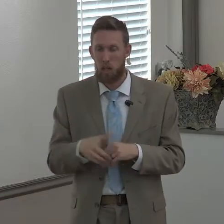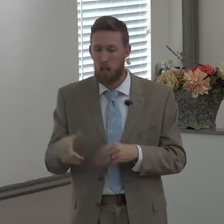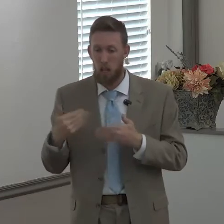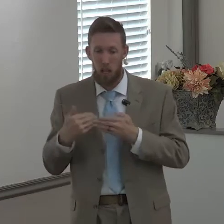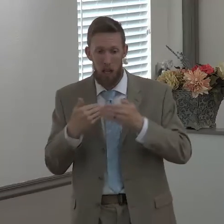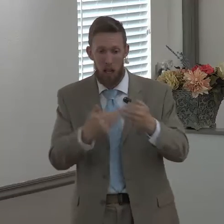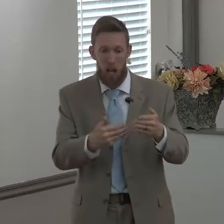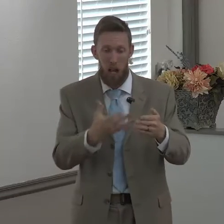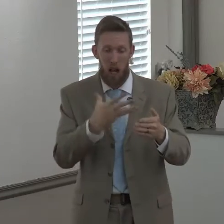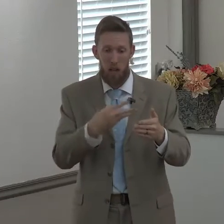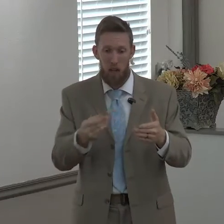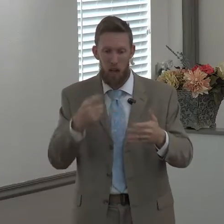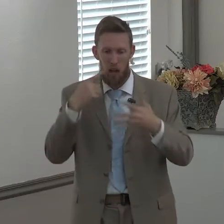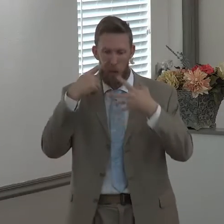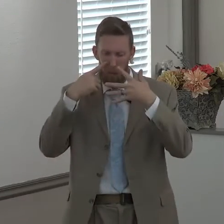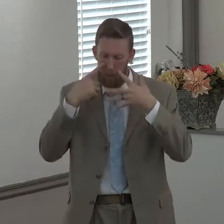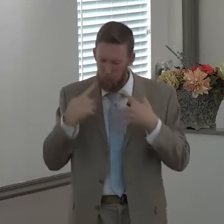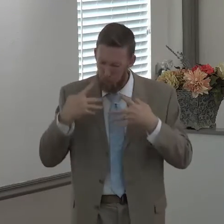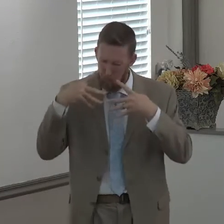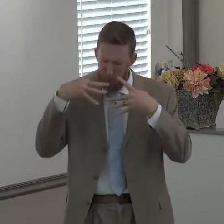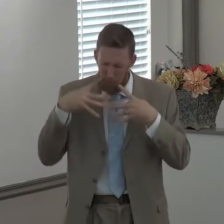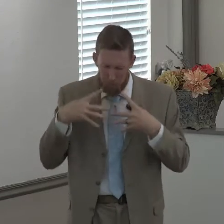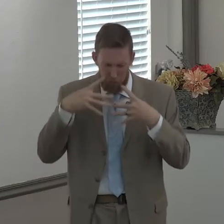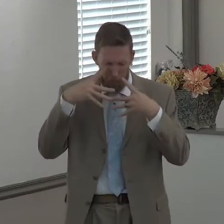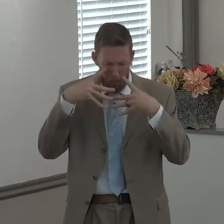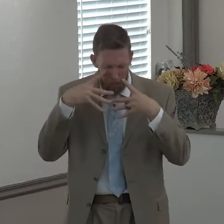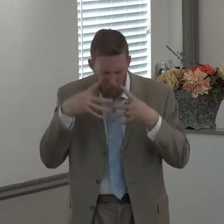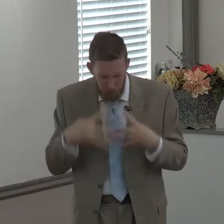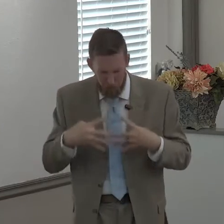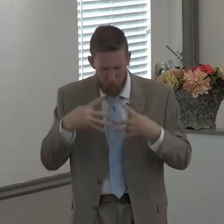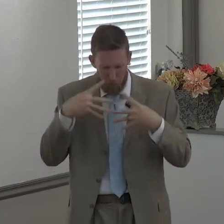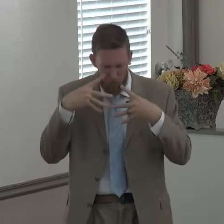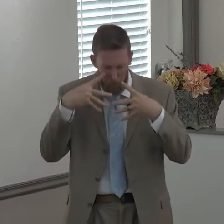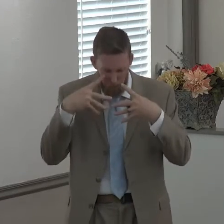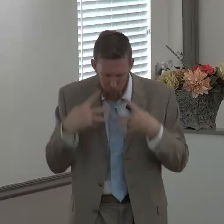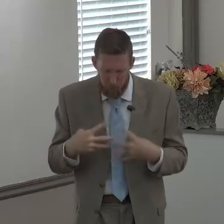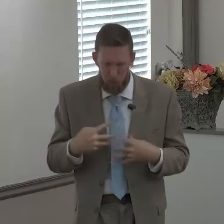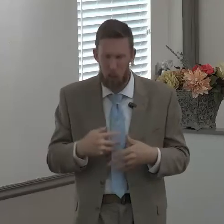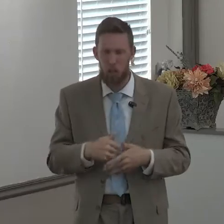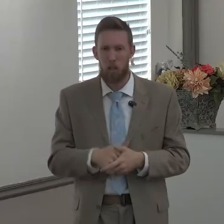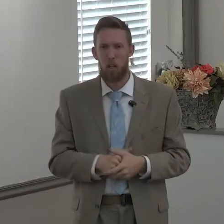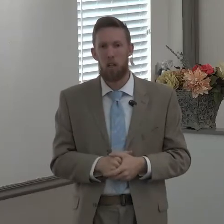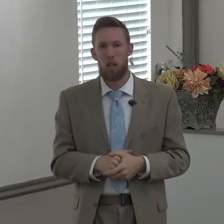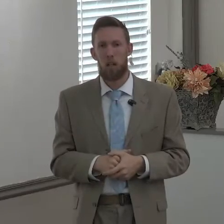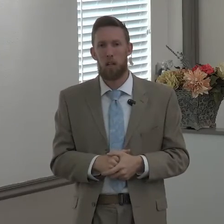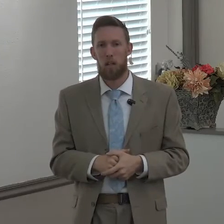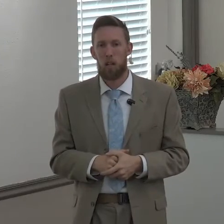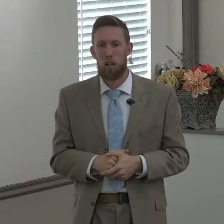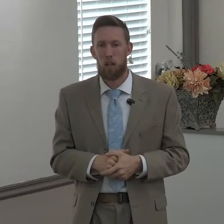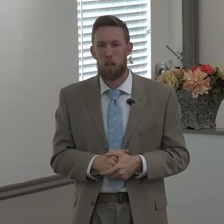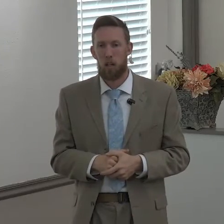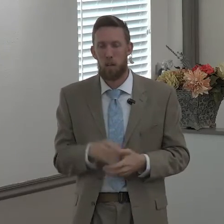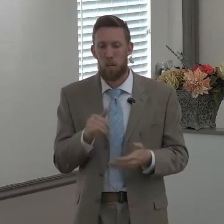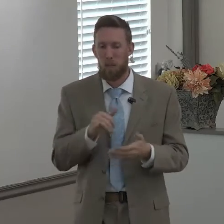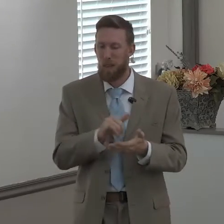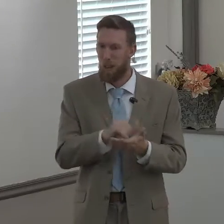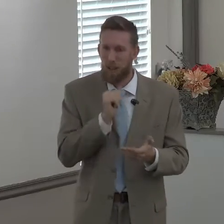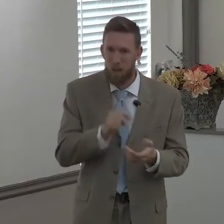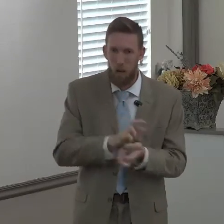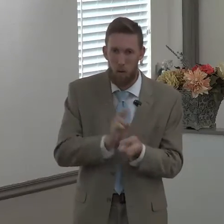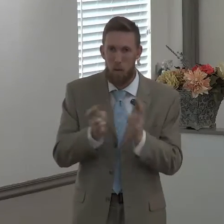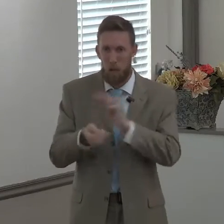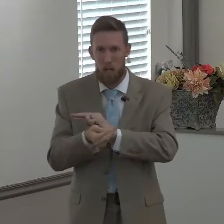I think that when he finally denied the Lord the last time, and the Bible says he went out and what did he do? He